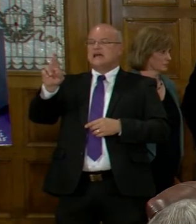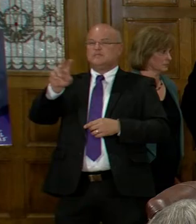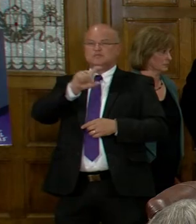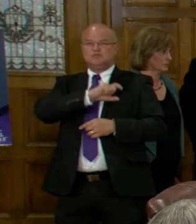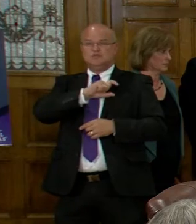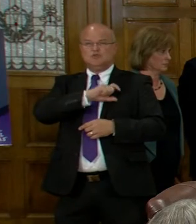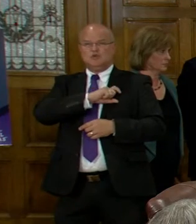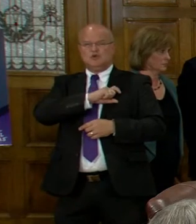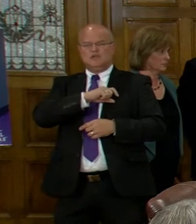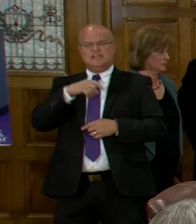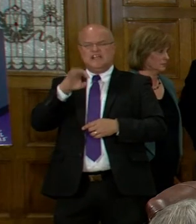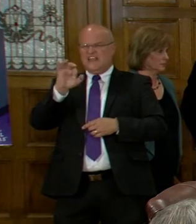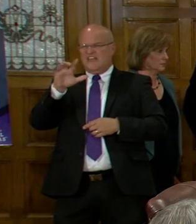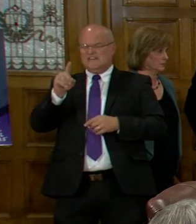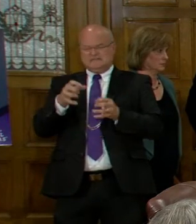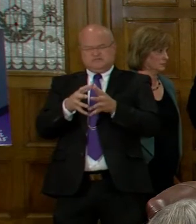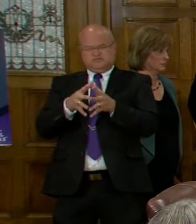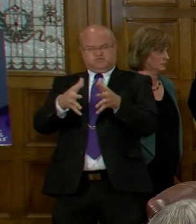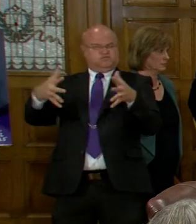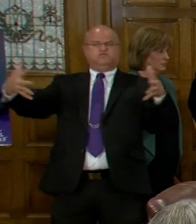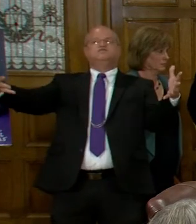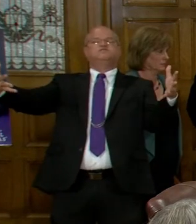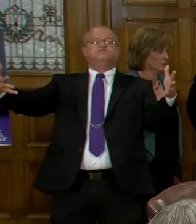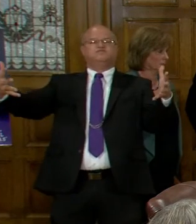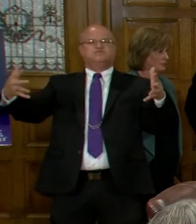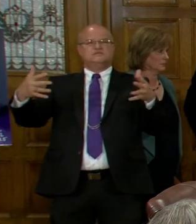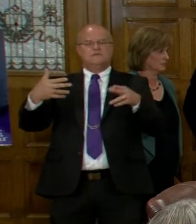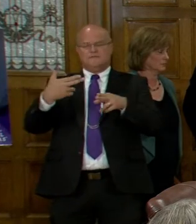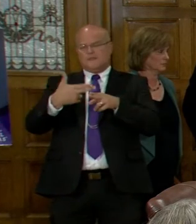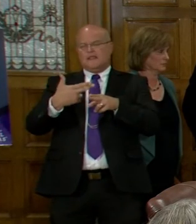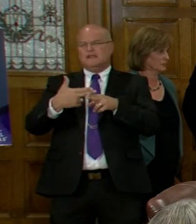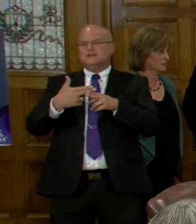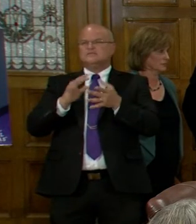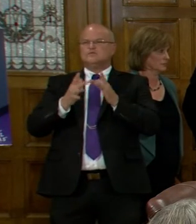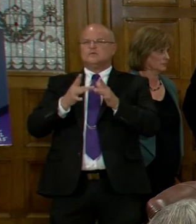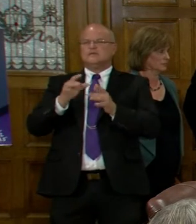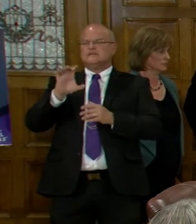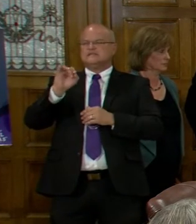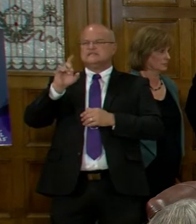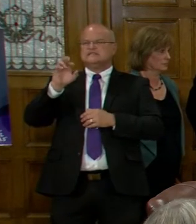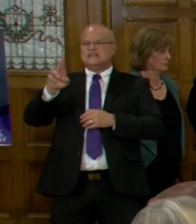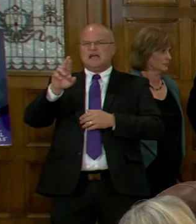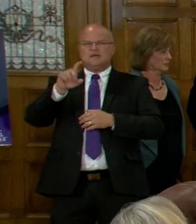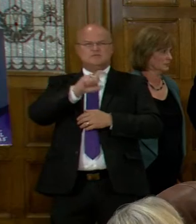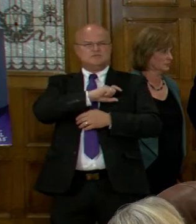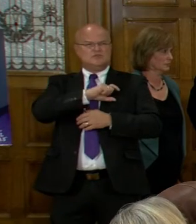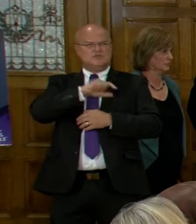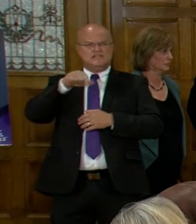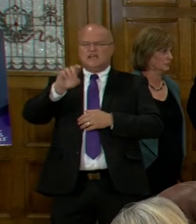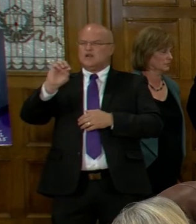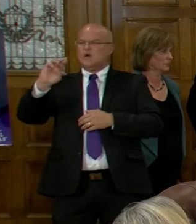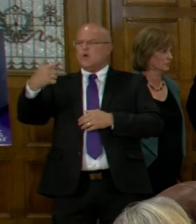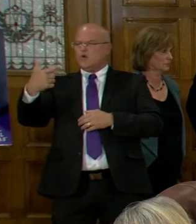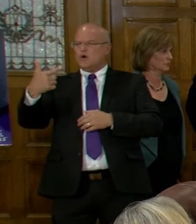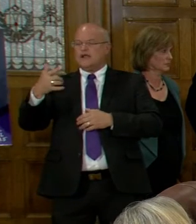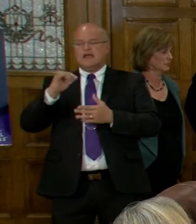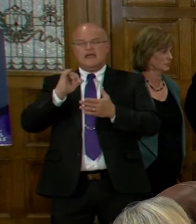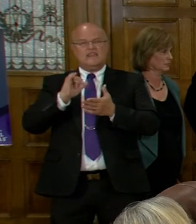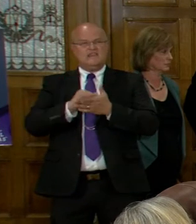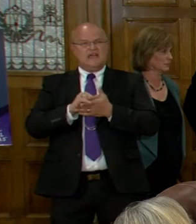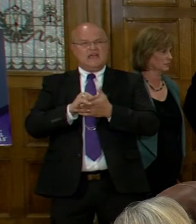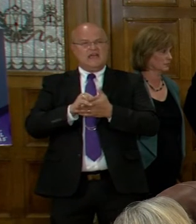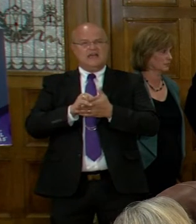fields. There's a website called cyberseek.org that the Department of Commerce runs